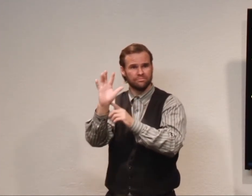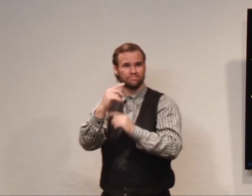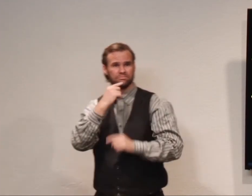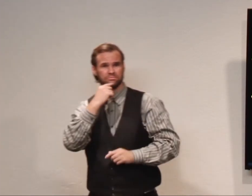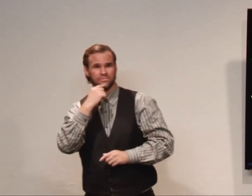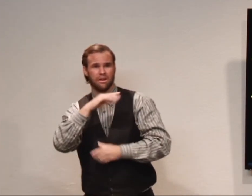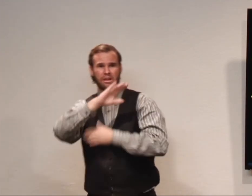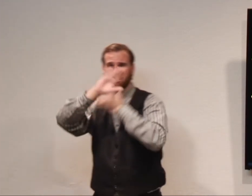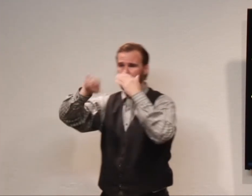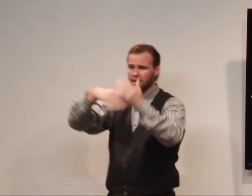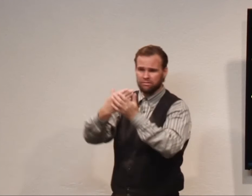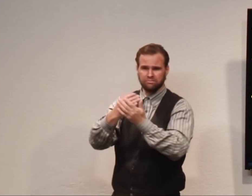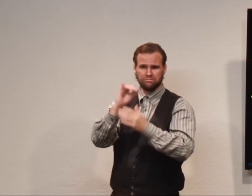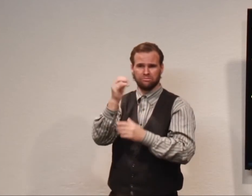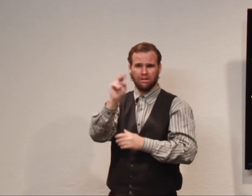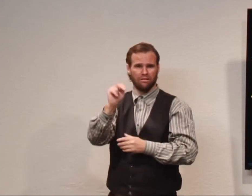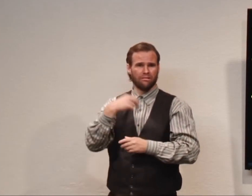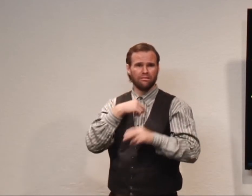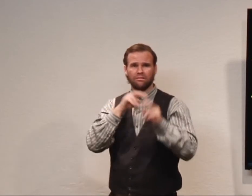in heaven was opened.